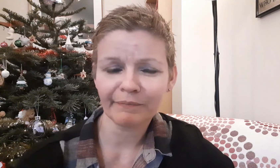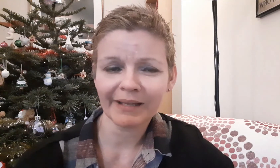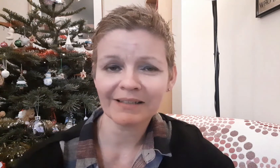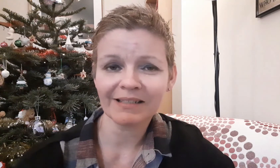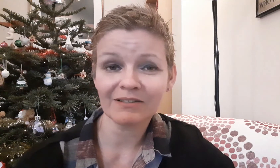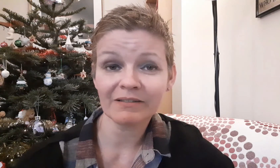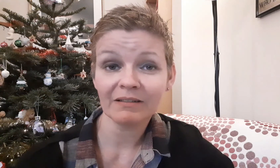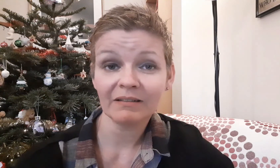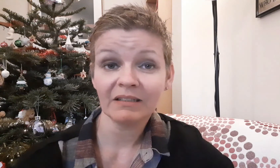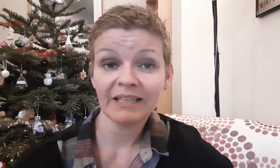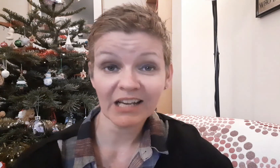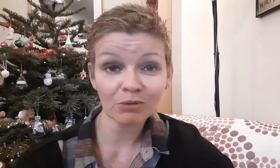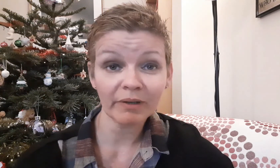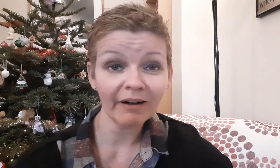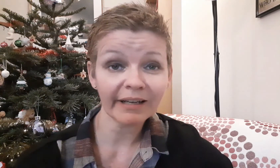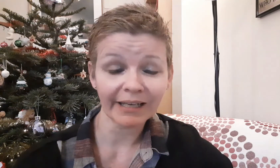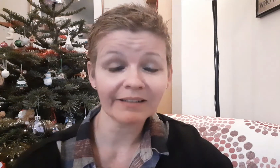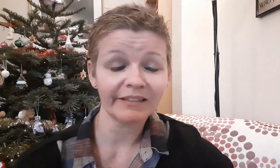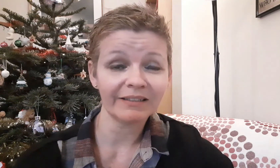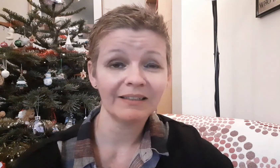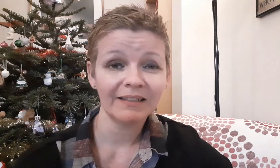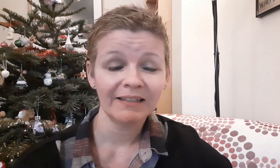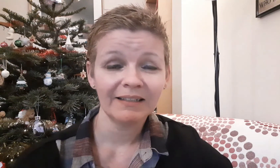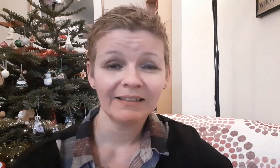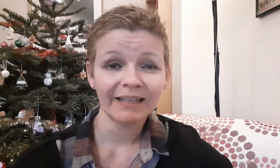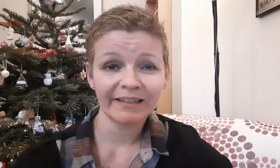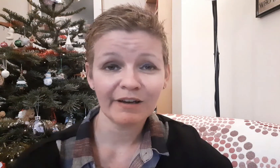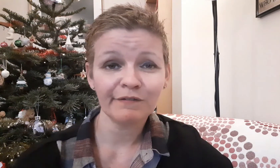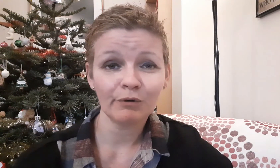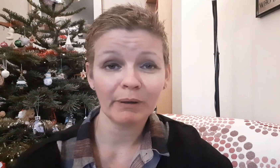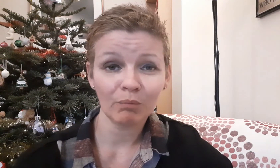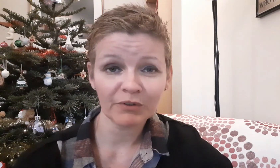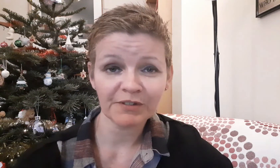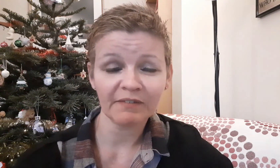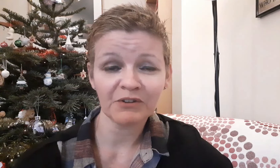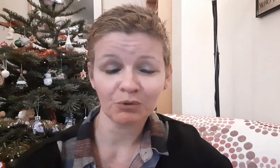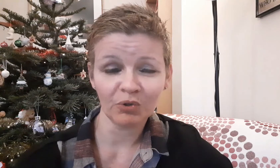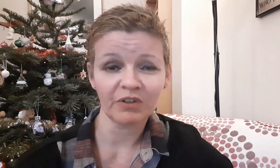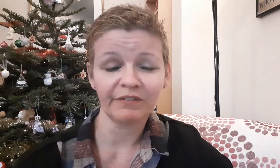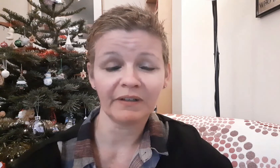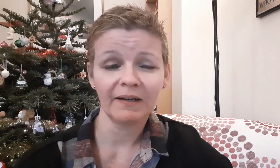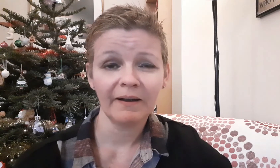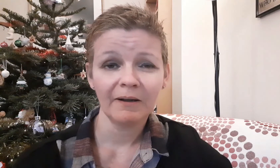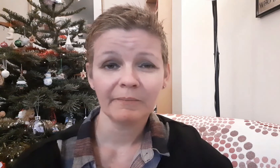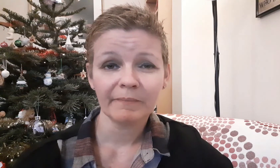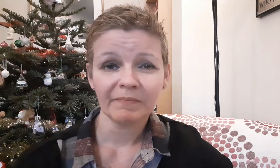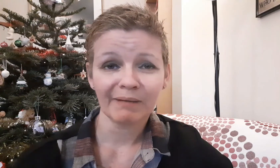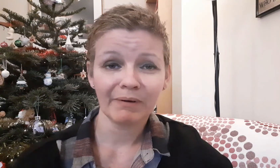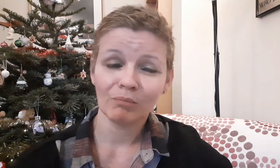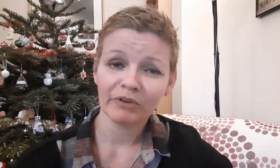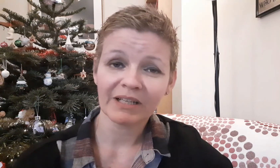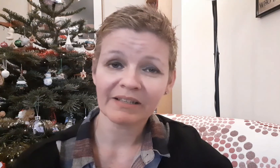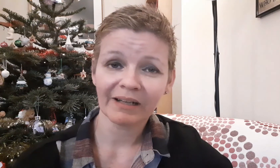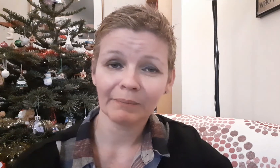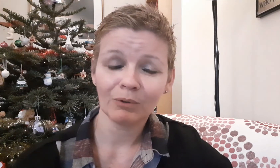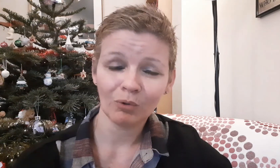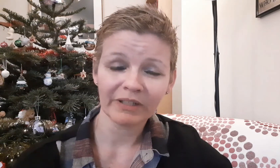that is, yes, we are connected. And therefore, when one suffers, all suffer. And when one needs help, all need